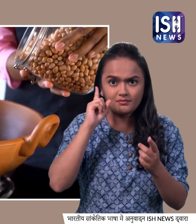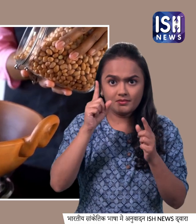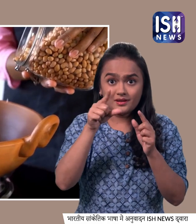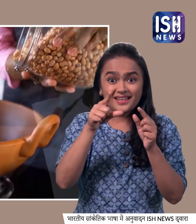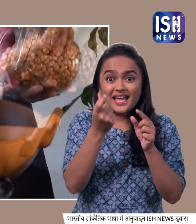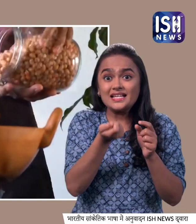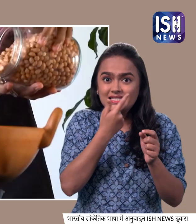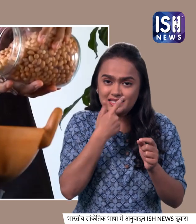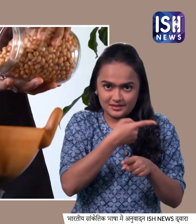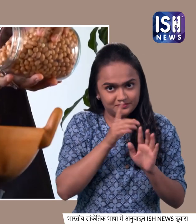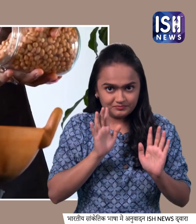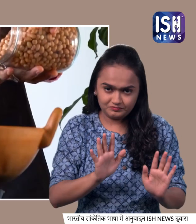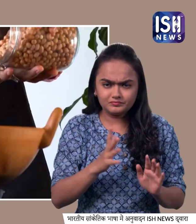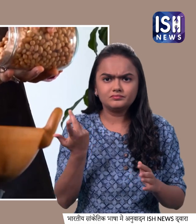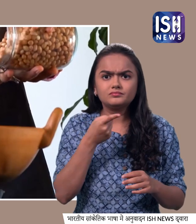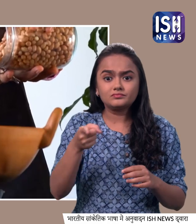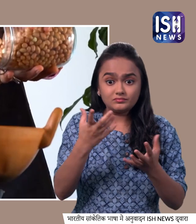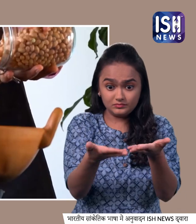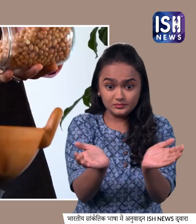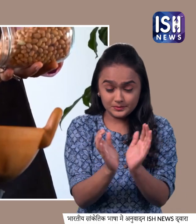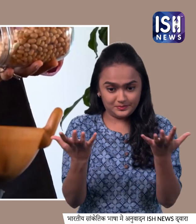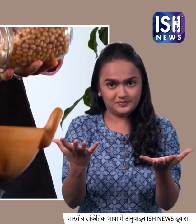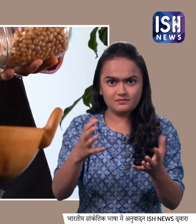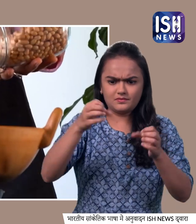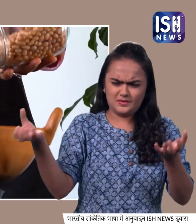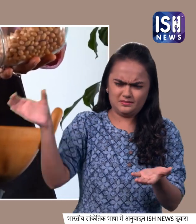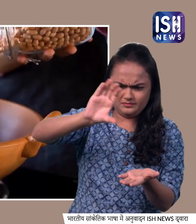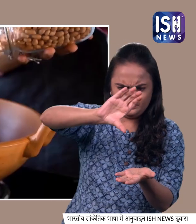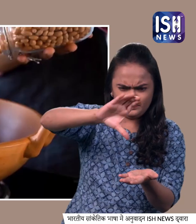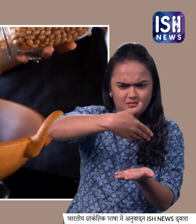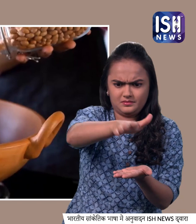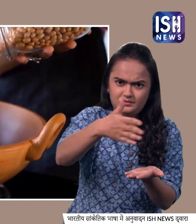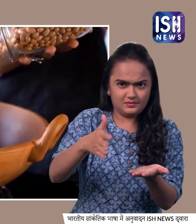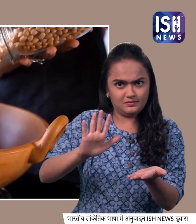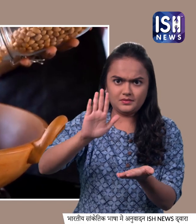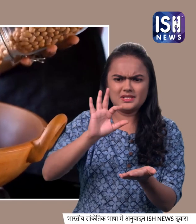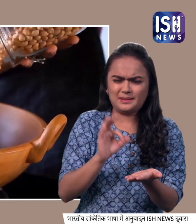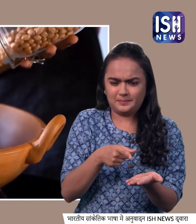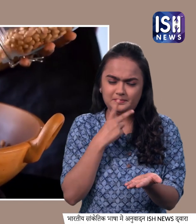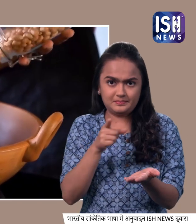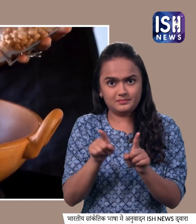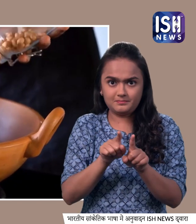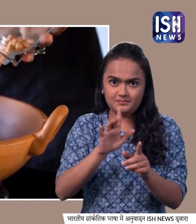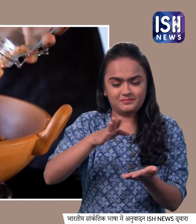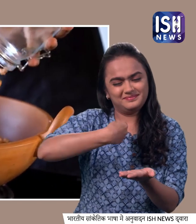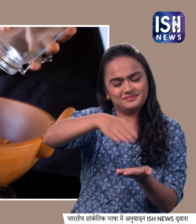moon-fari, and put them big hand and spread them. Now, let's low flame.